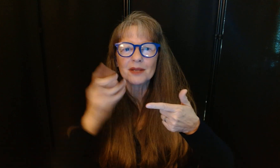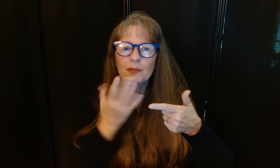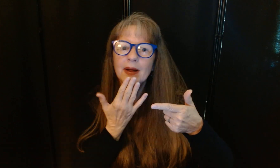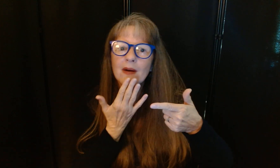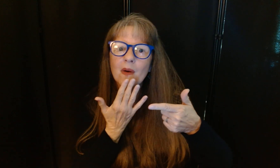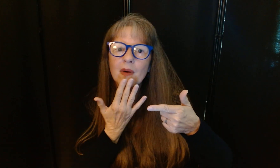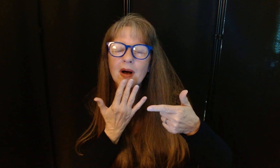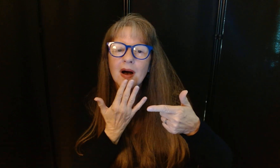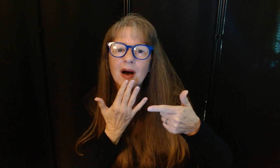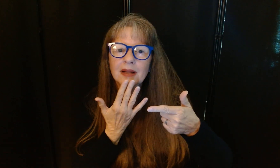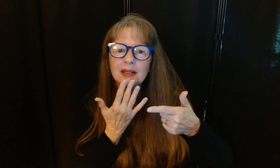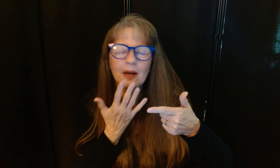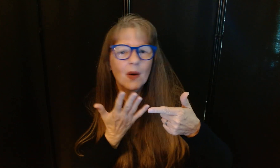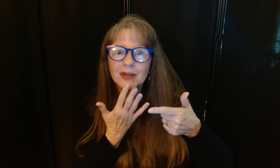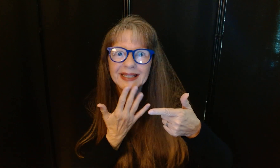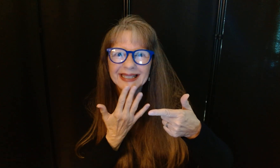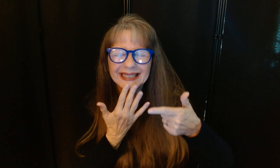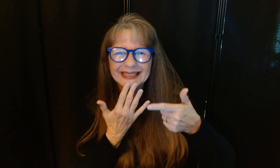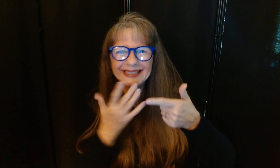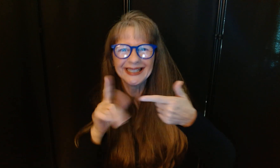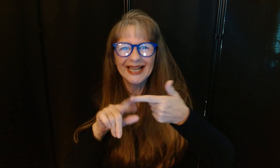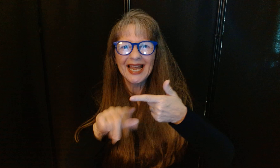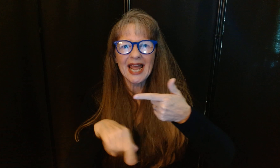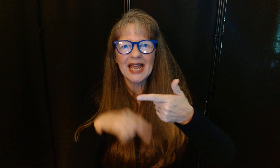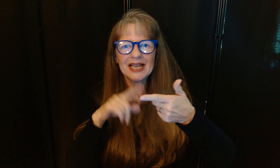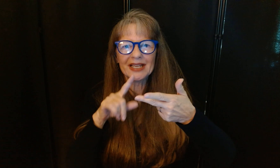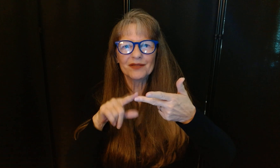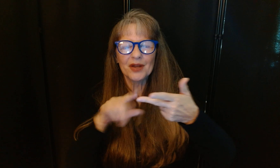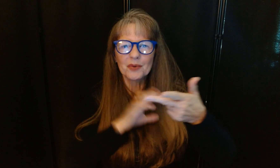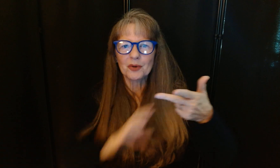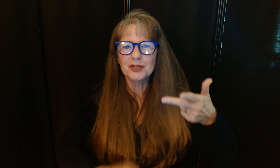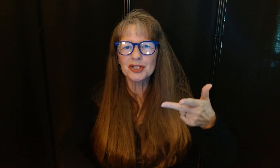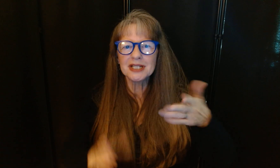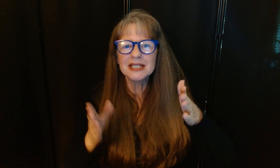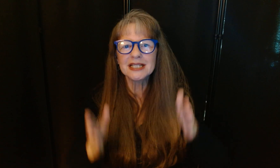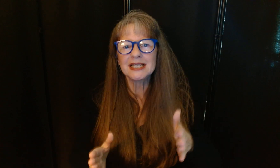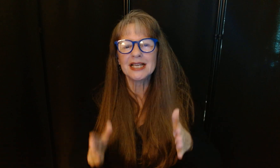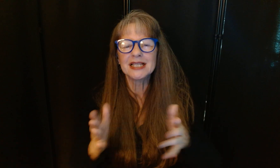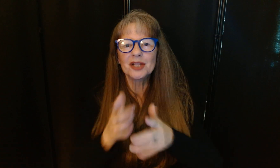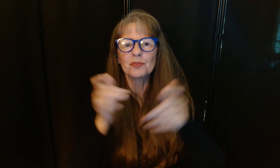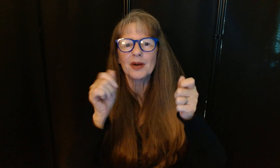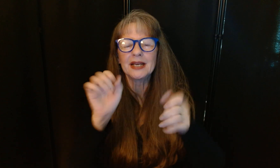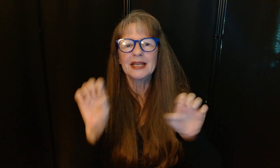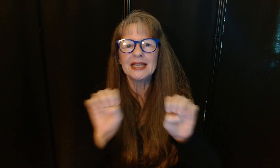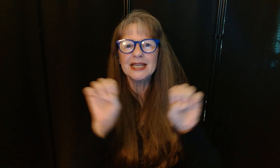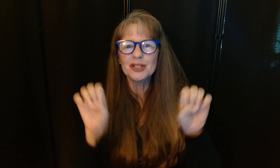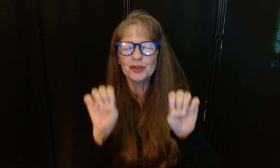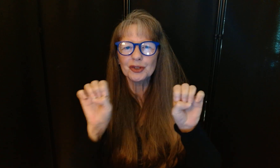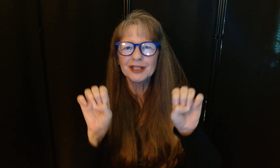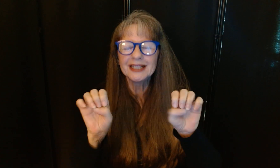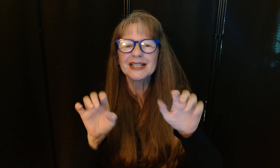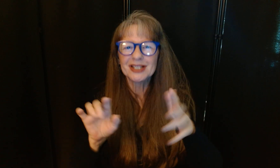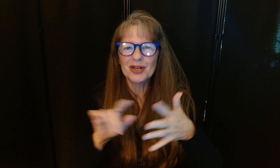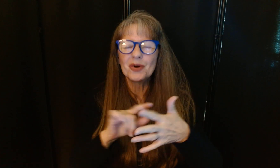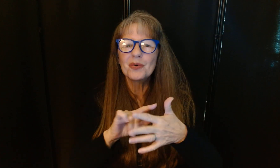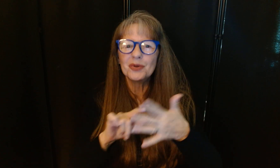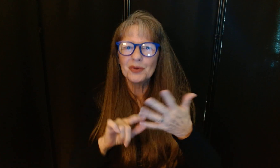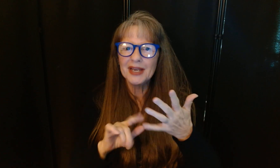celebrate Holy? And if they were Christian, did they celebrate Easter? So you can ask